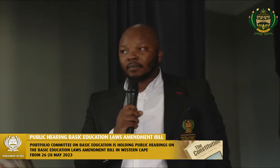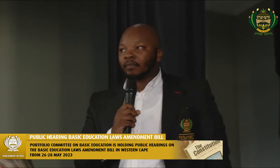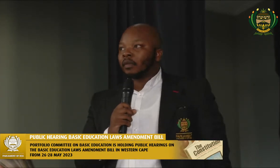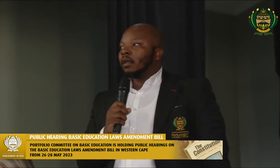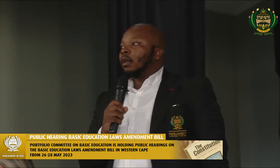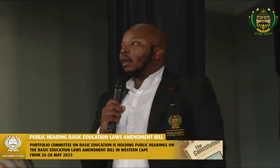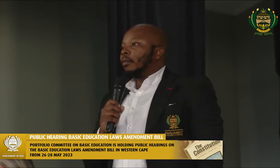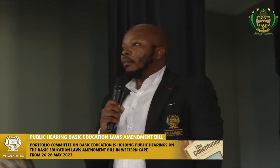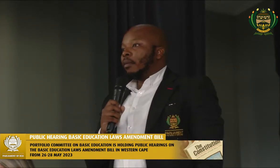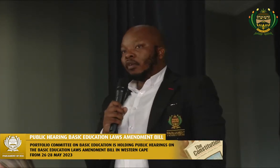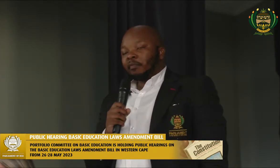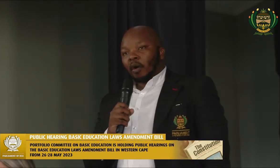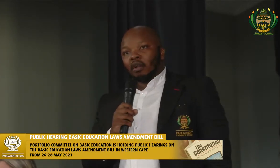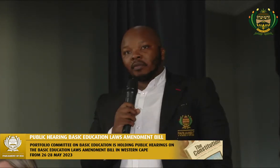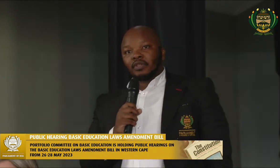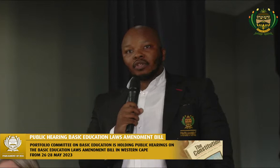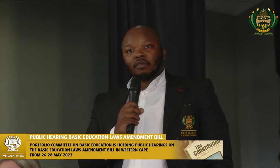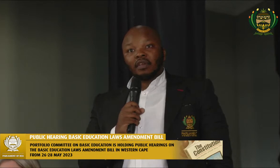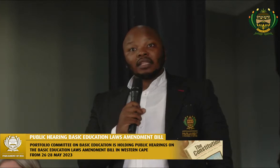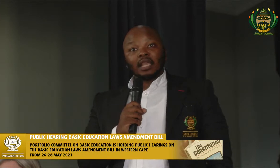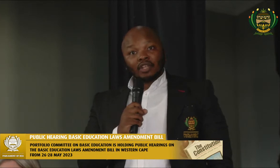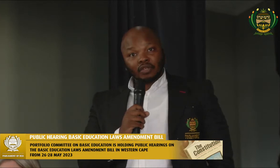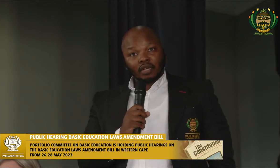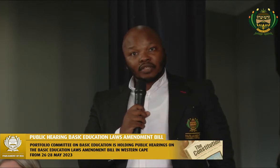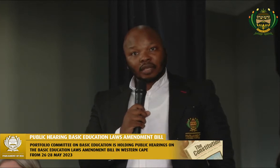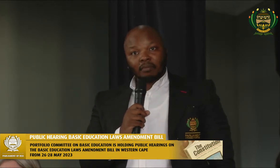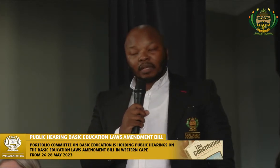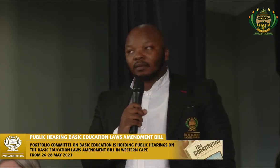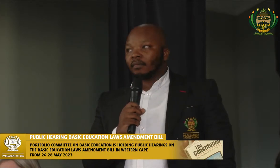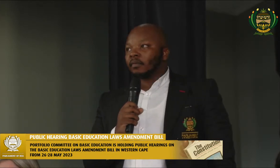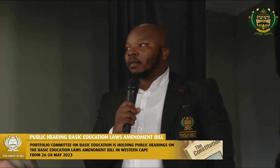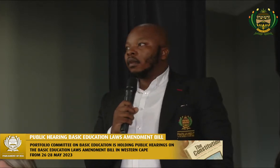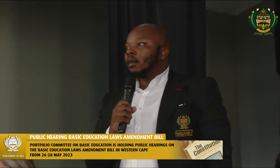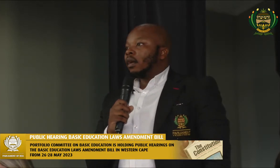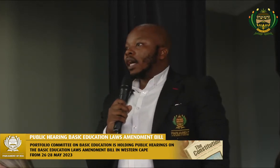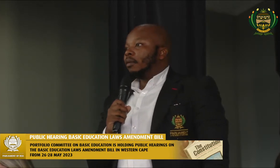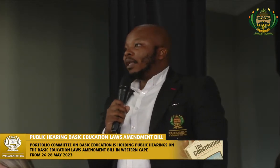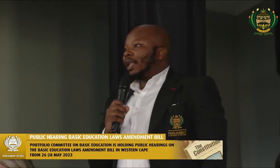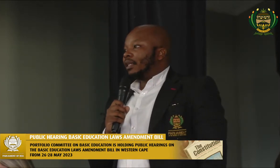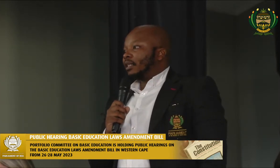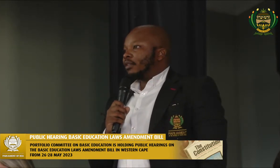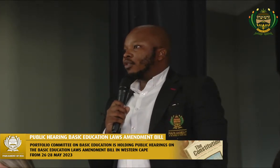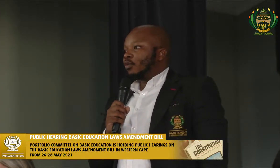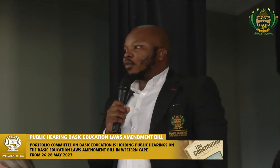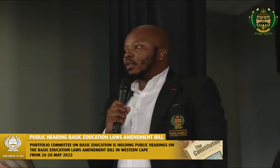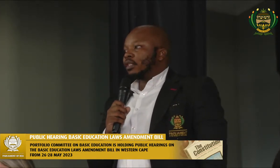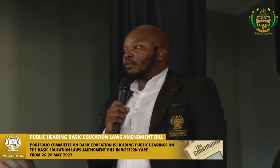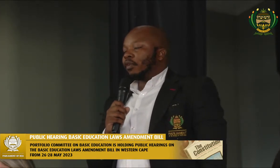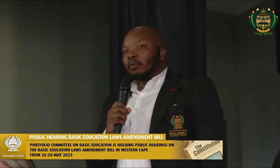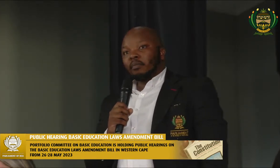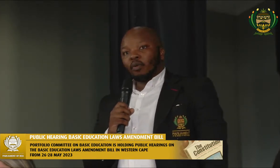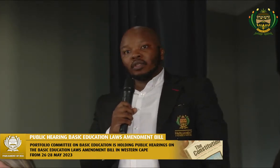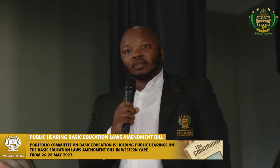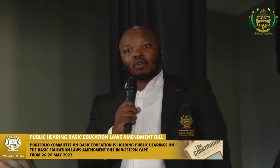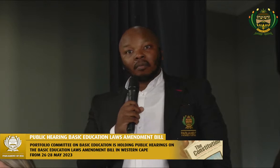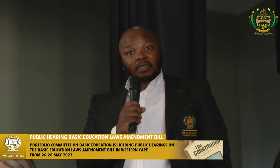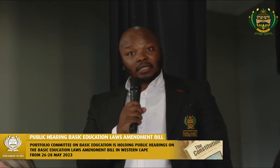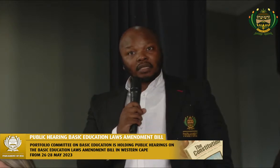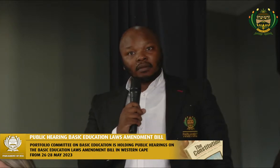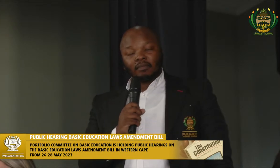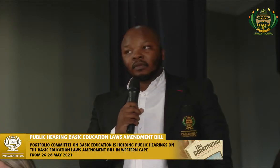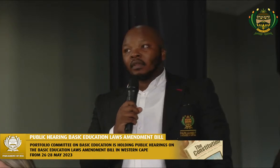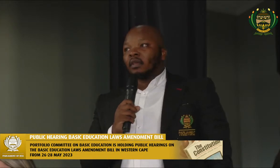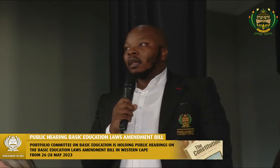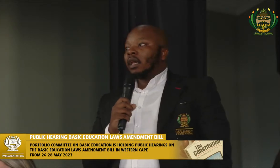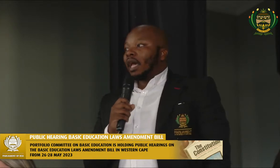Bex. I'm a member of parliament serving in the National Assembly. I am elected to this very important